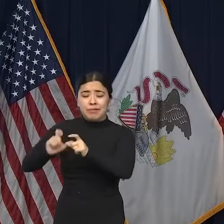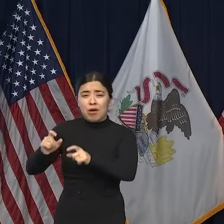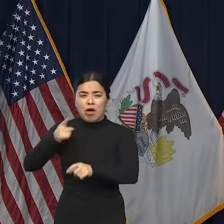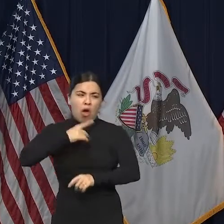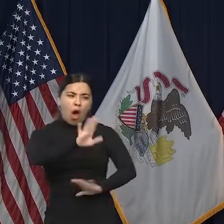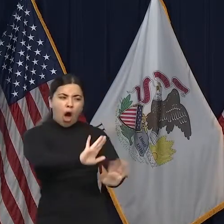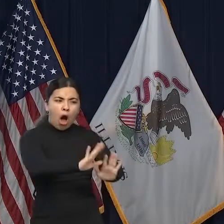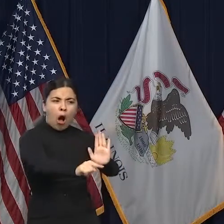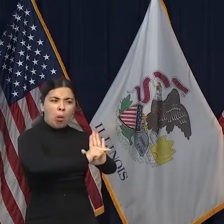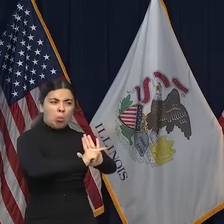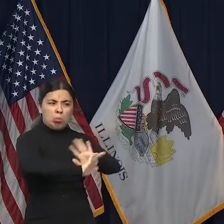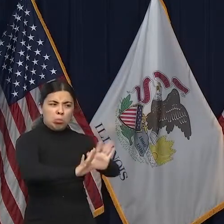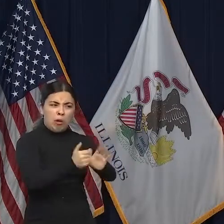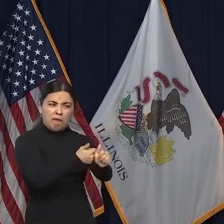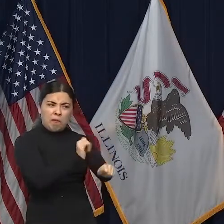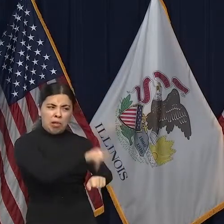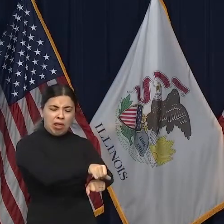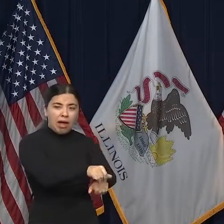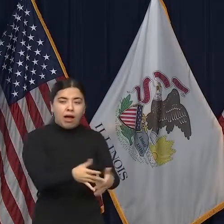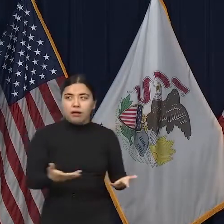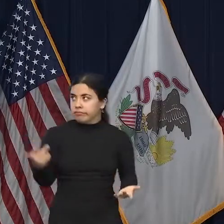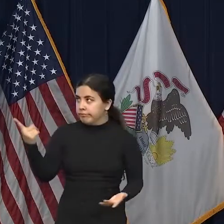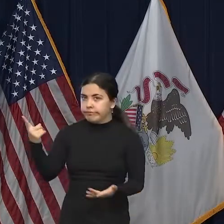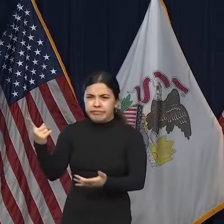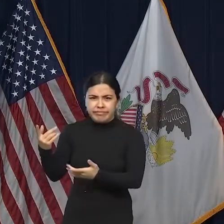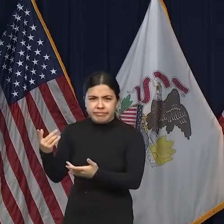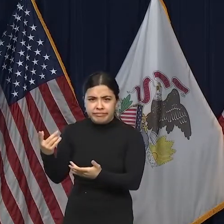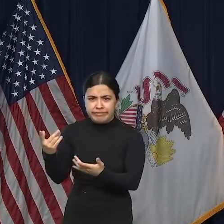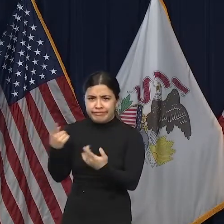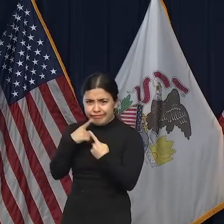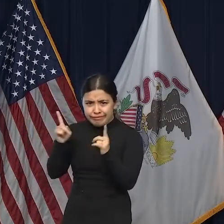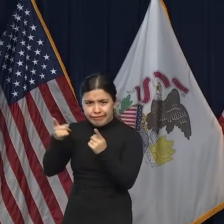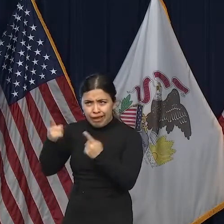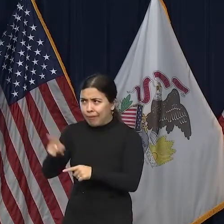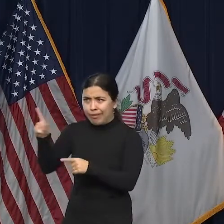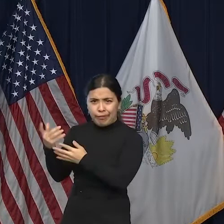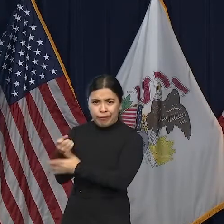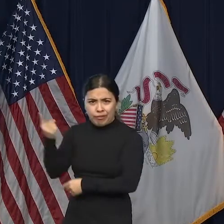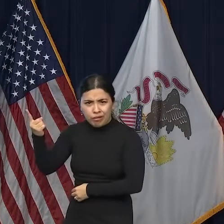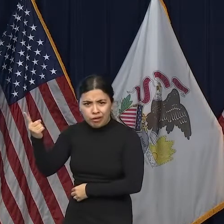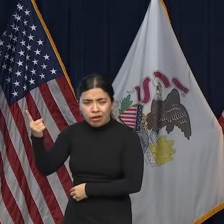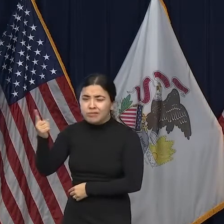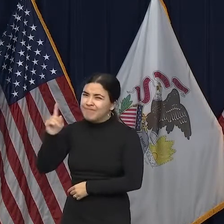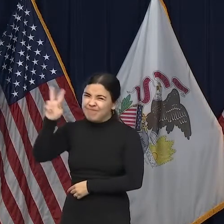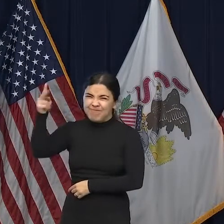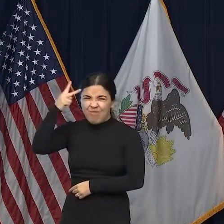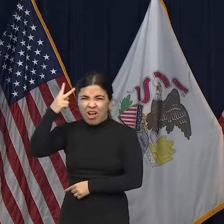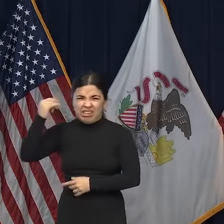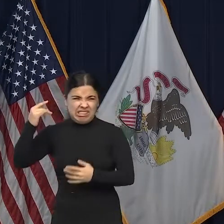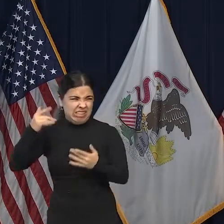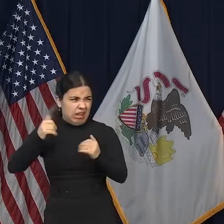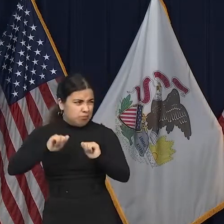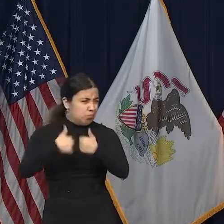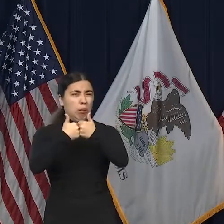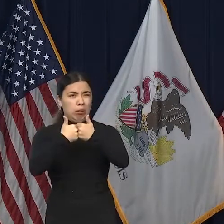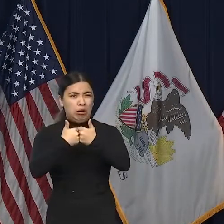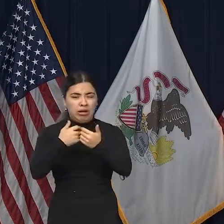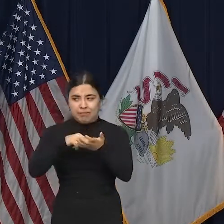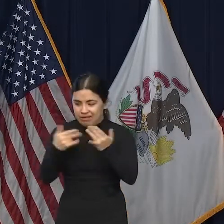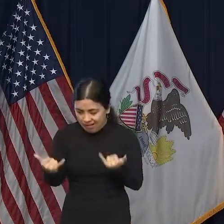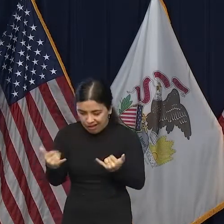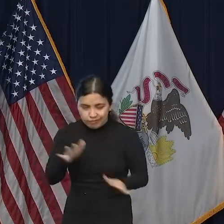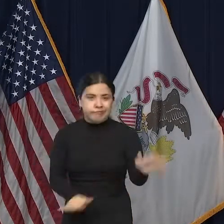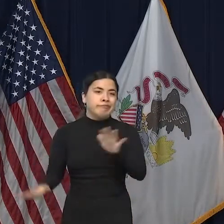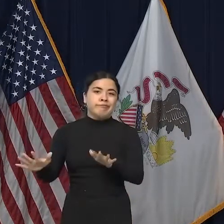purpose, and they ended up prevailing. Sometimes politics works against the best solutions. Had the